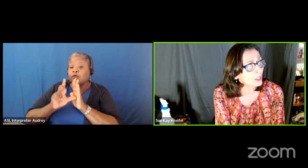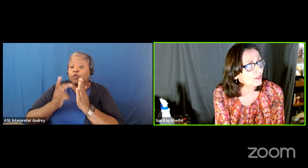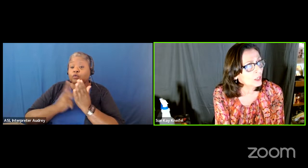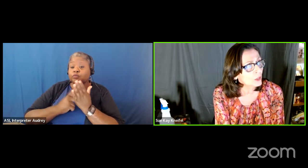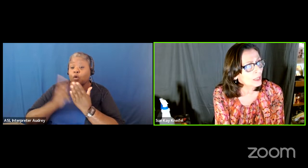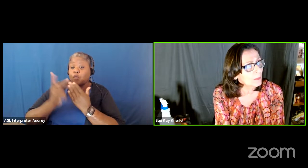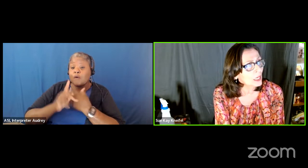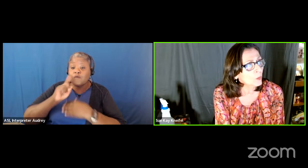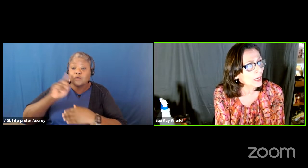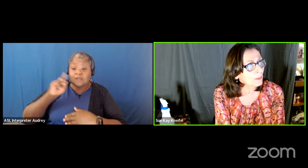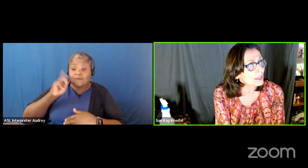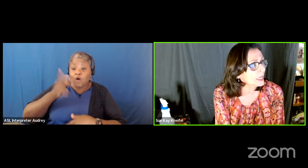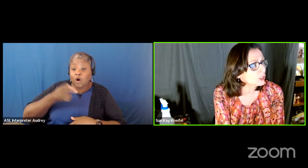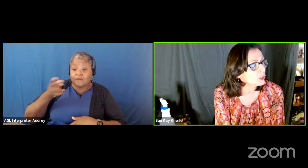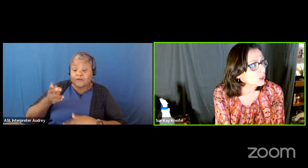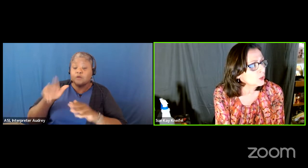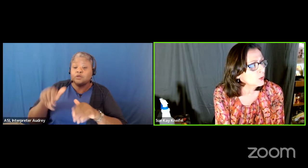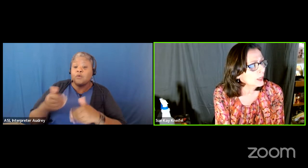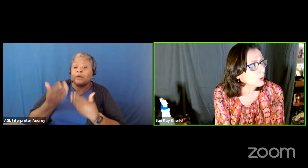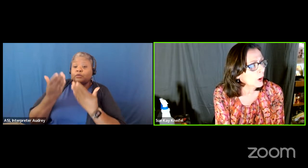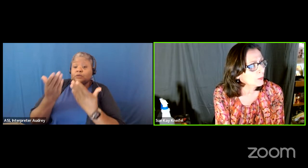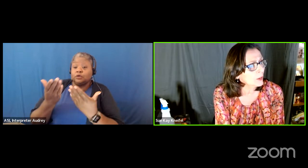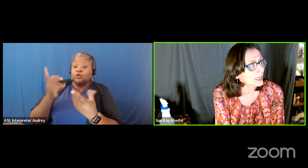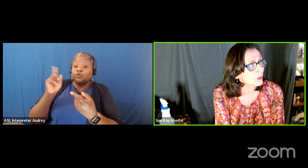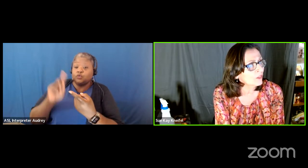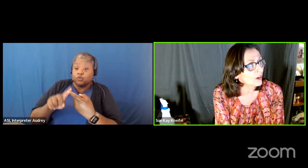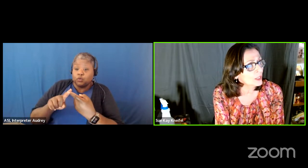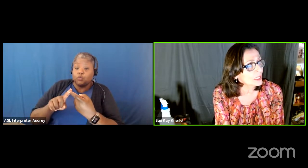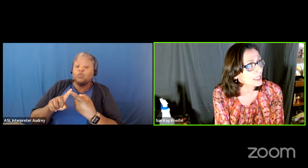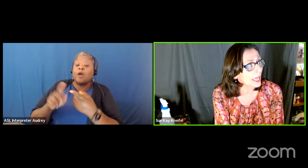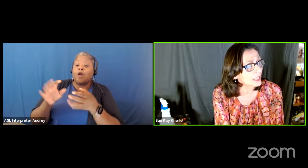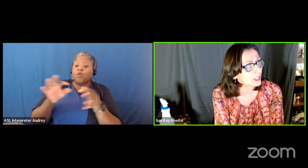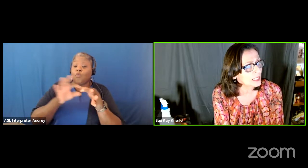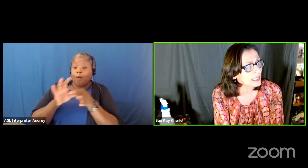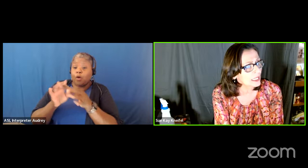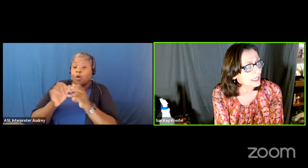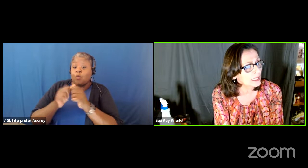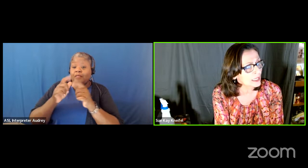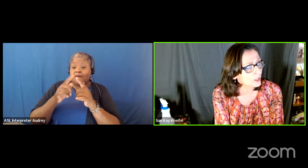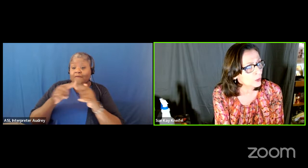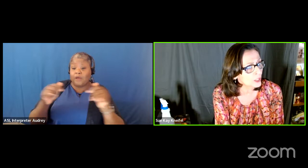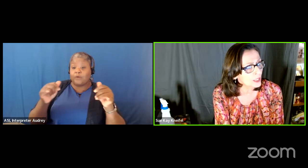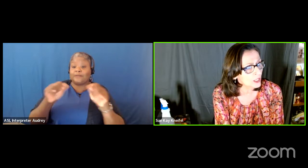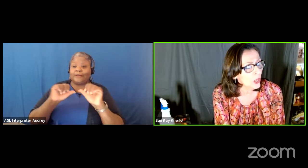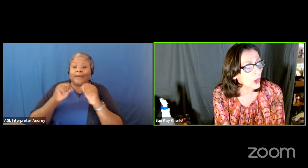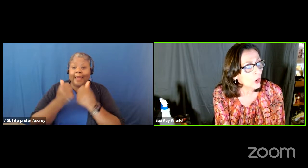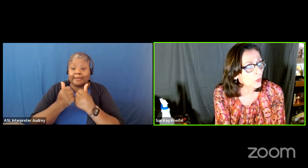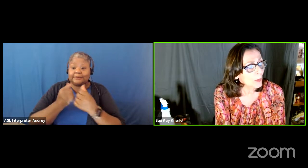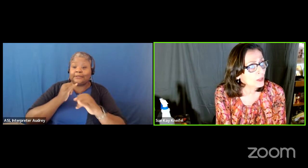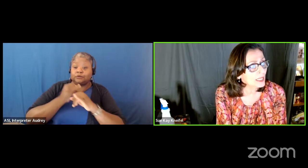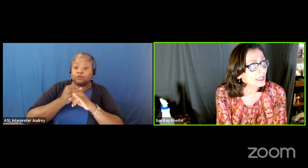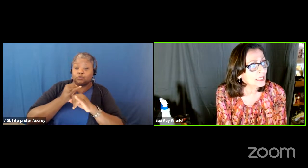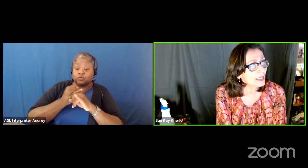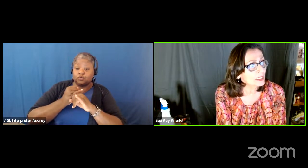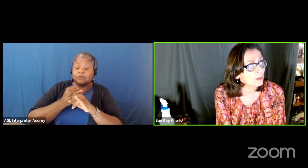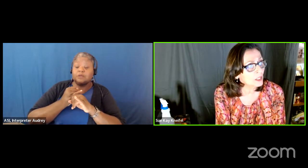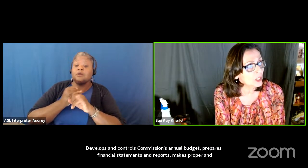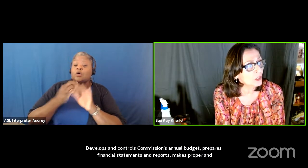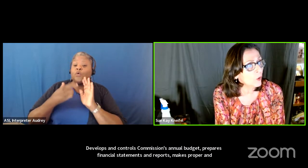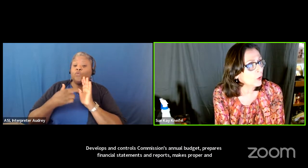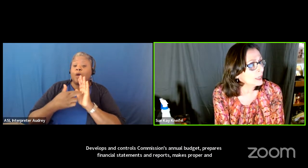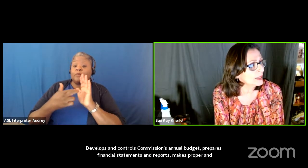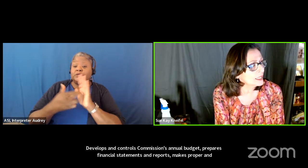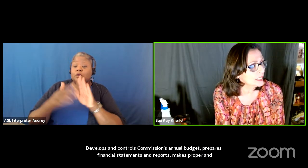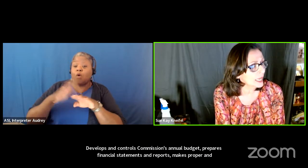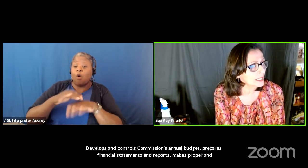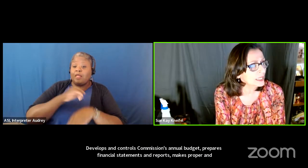deaf and hard of hearing, making recommendations to and cooperating with various agencies and institutions represented on the